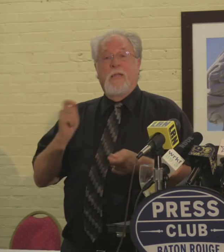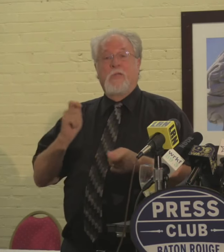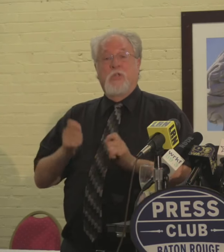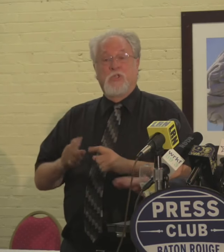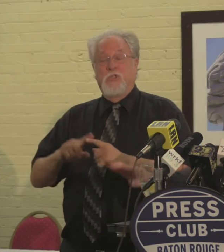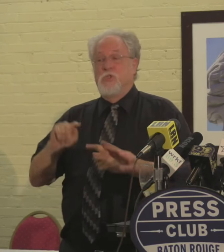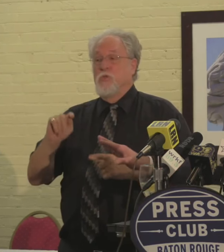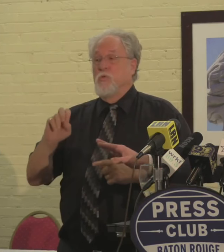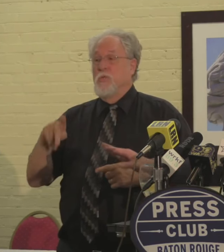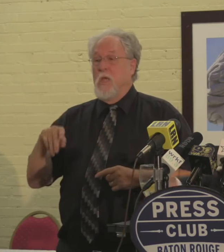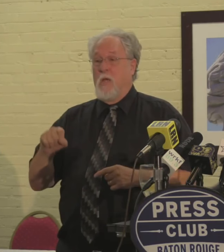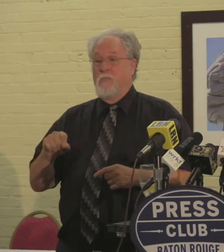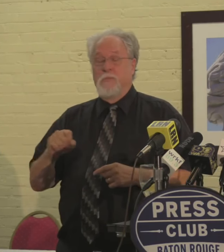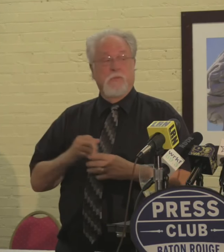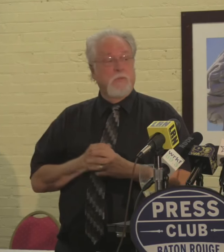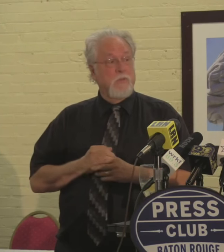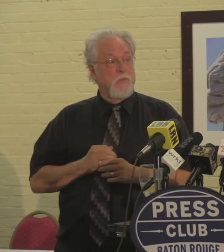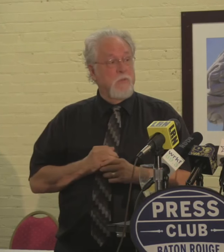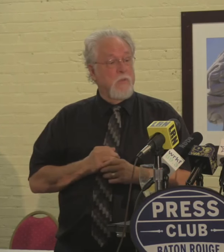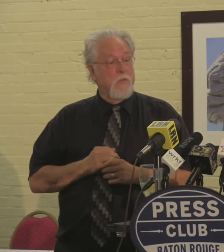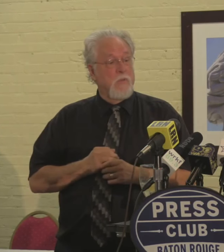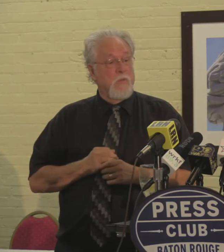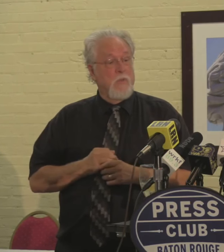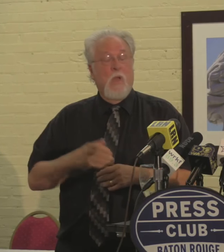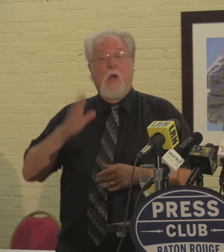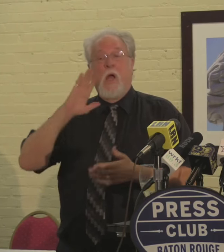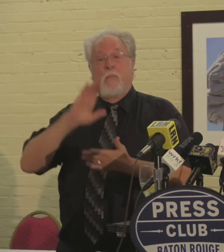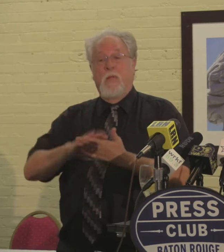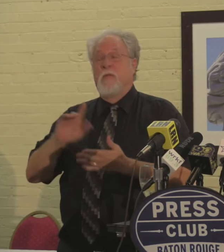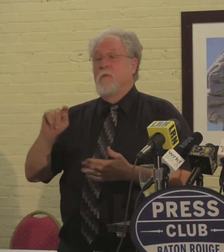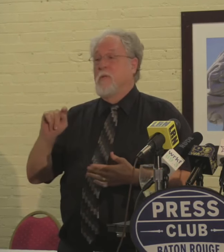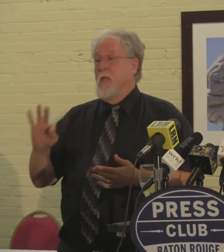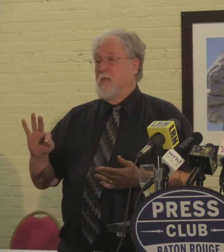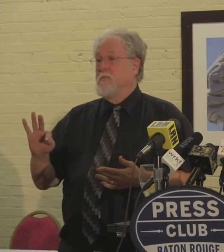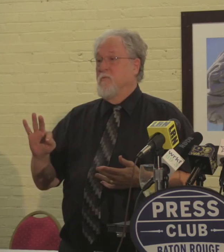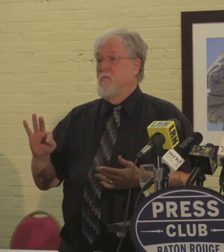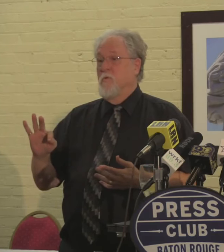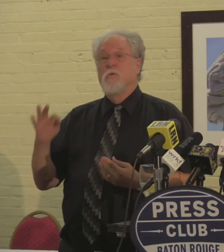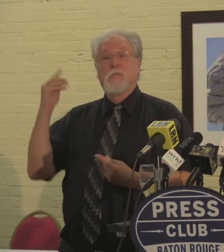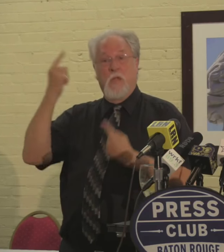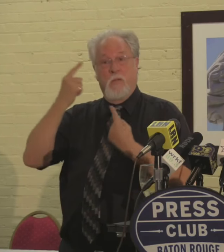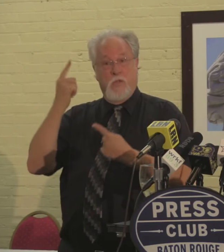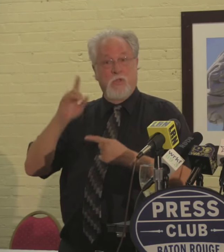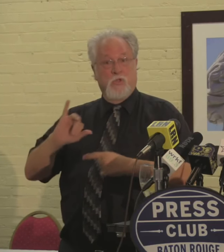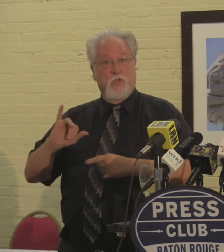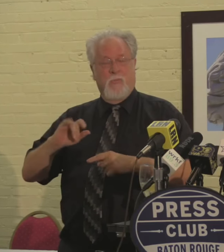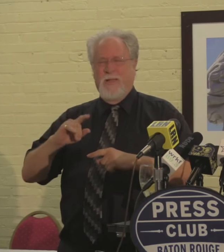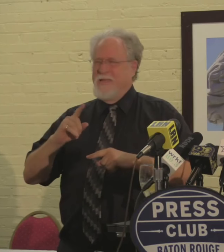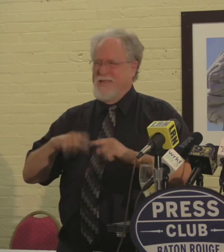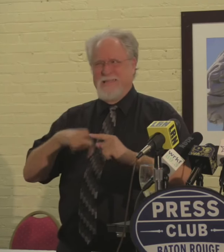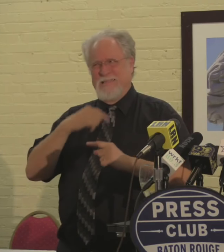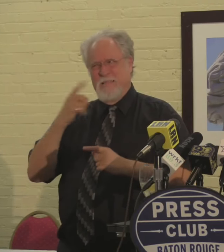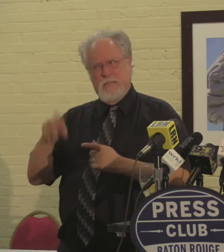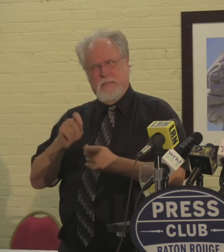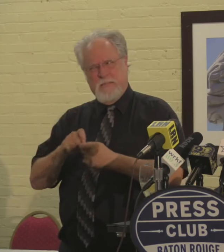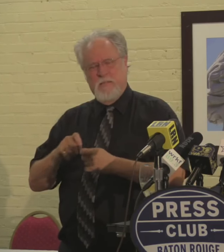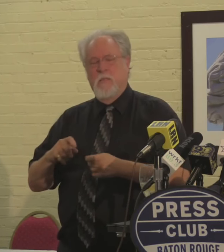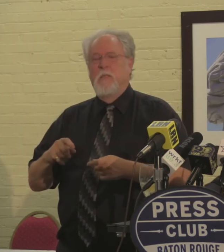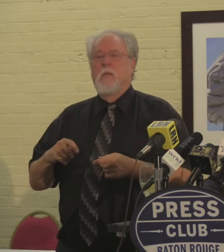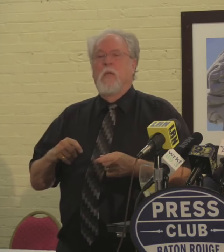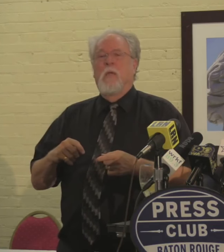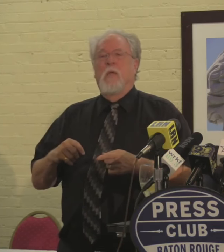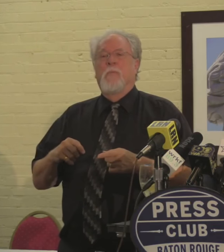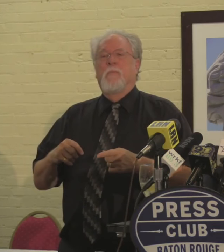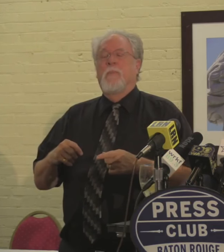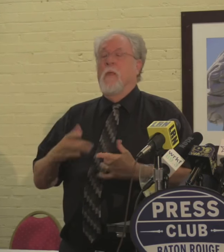to TOPS, and I believe that the task force contemplated this as well, although I can't tell you for certain,